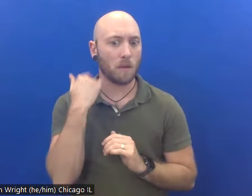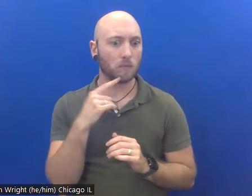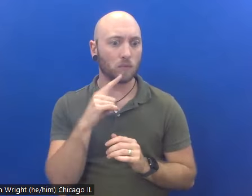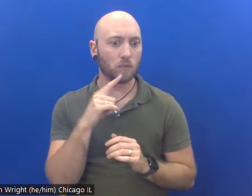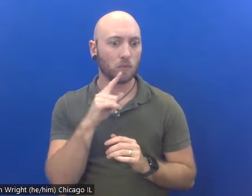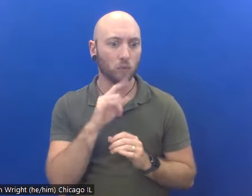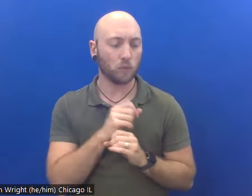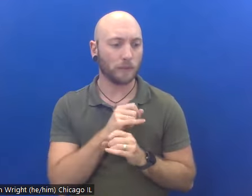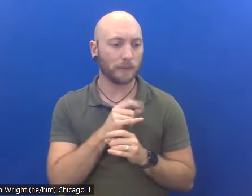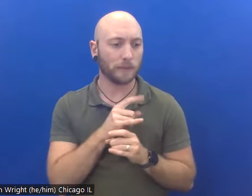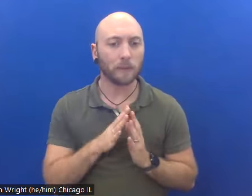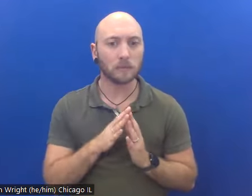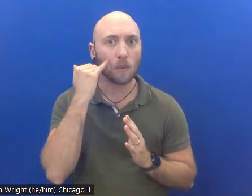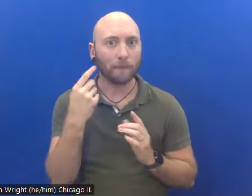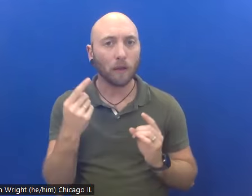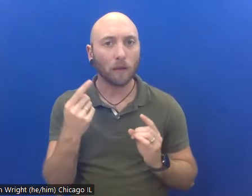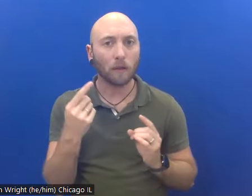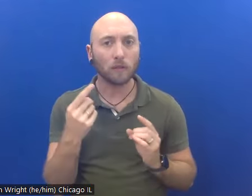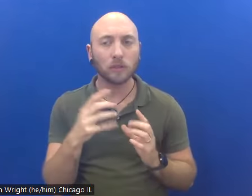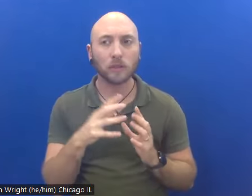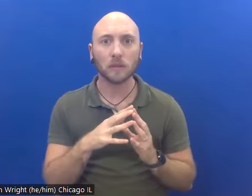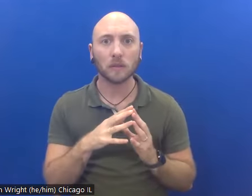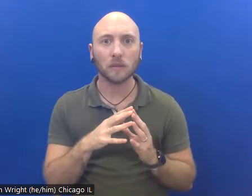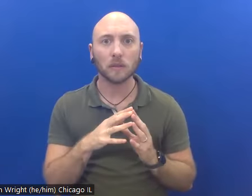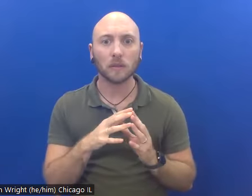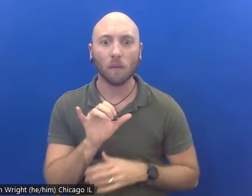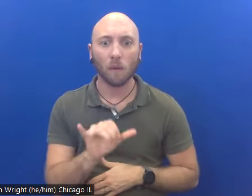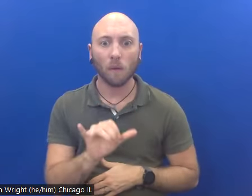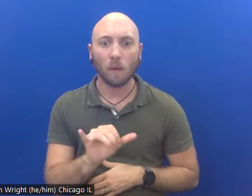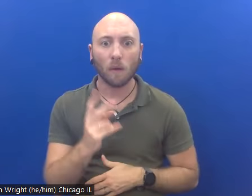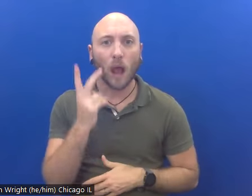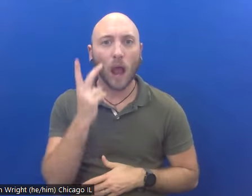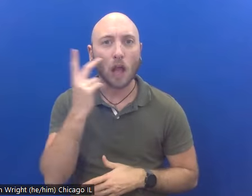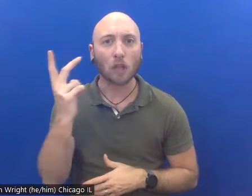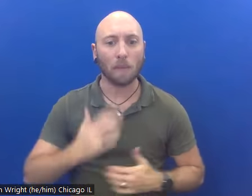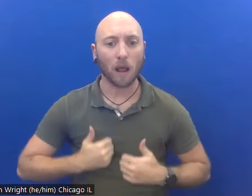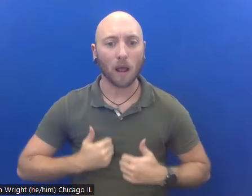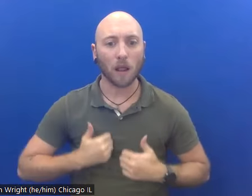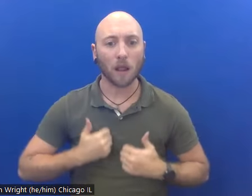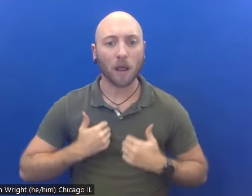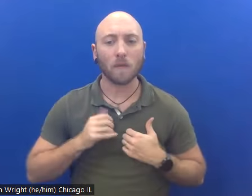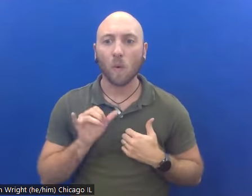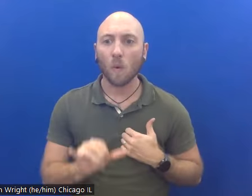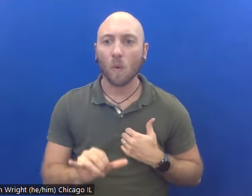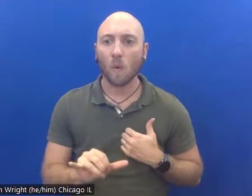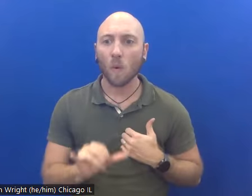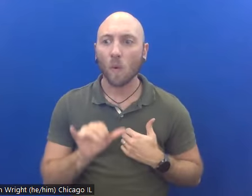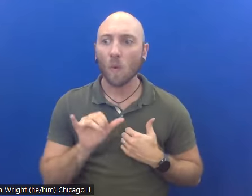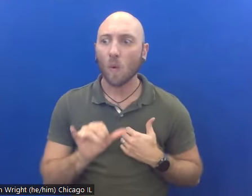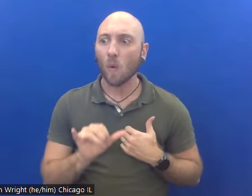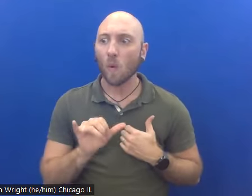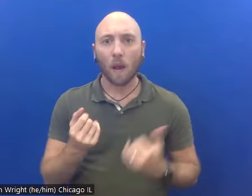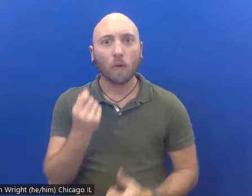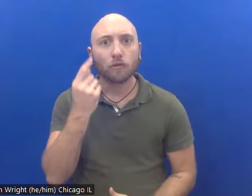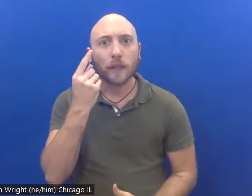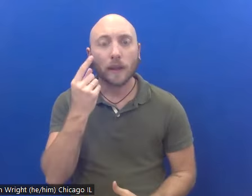story through that lens. And all of a sudden things start making sense to me. It starts making sense to me why I speed up as the night goes on, right? If I have this allergy that I need